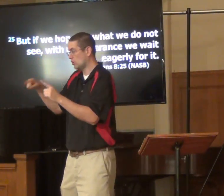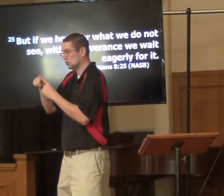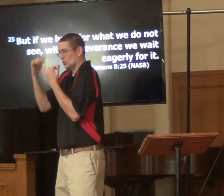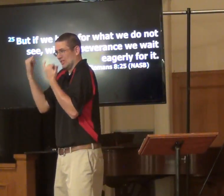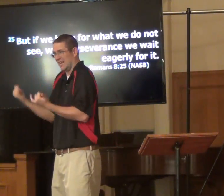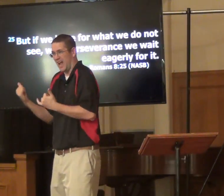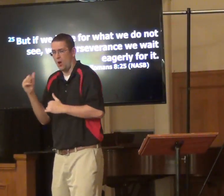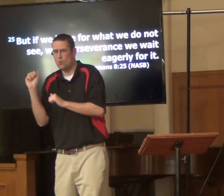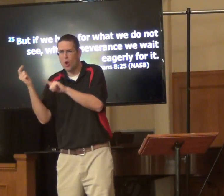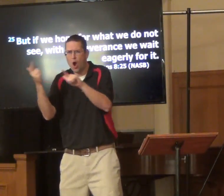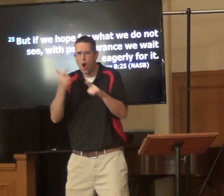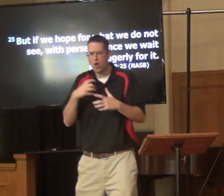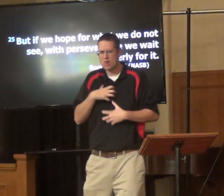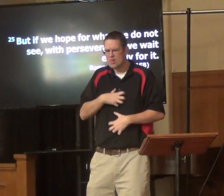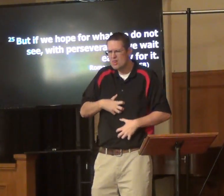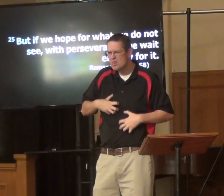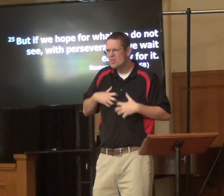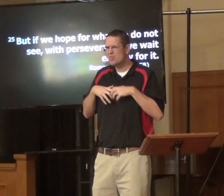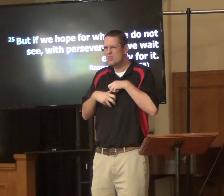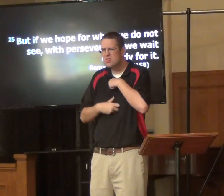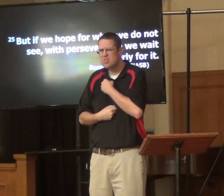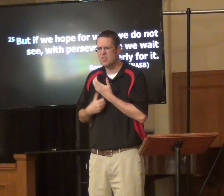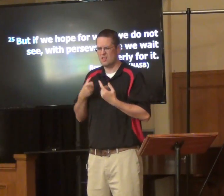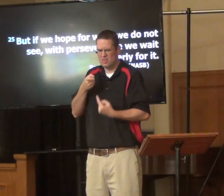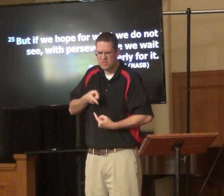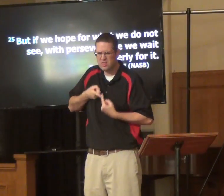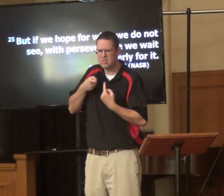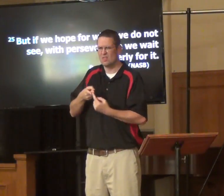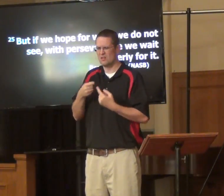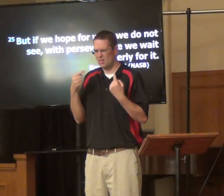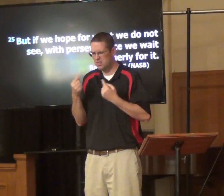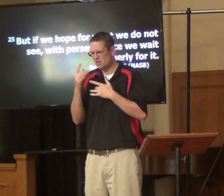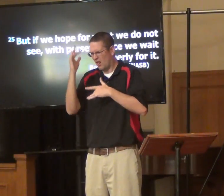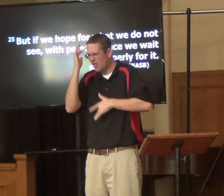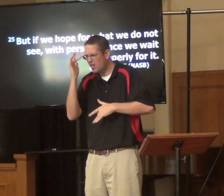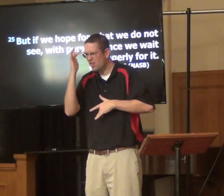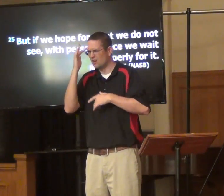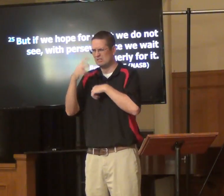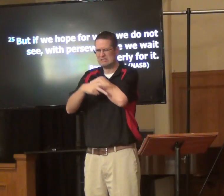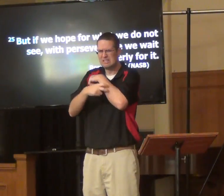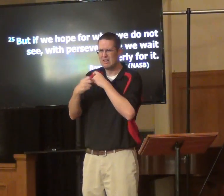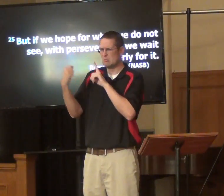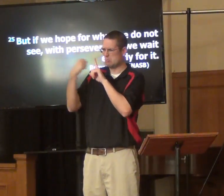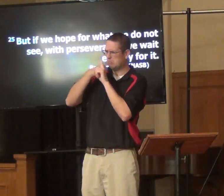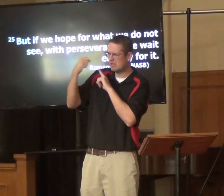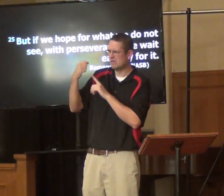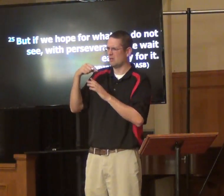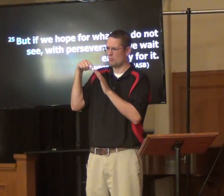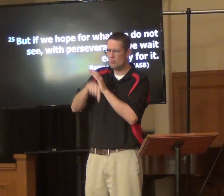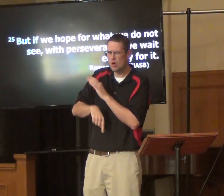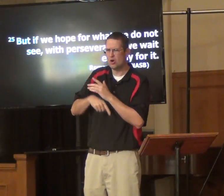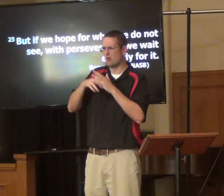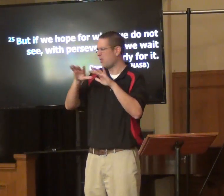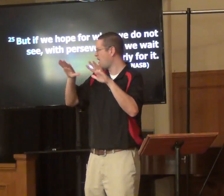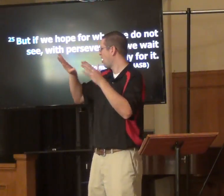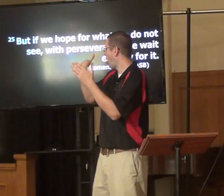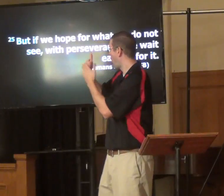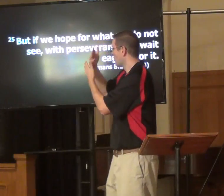wrote his letter until today, we are all groaning and grieving and hurt and sick and abuse and